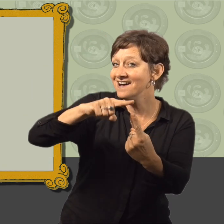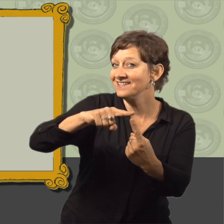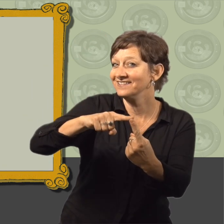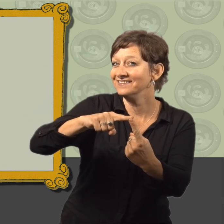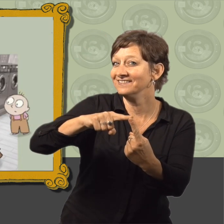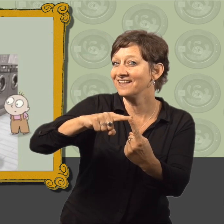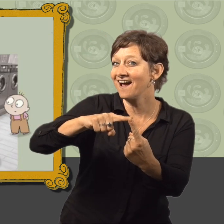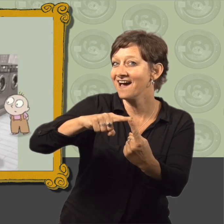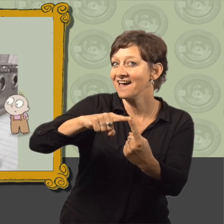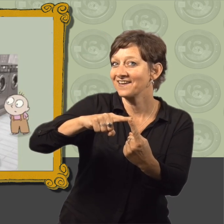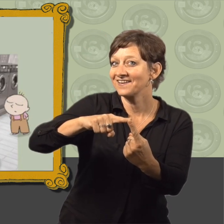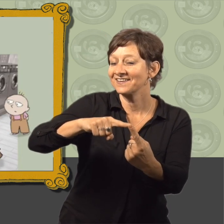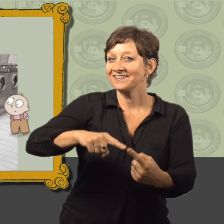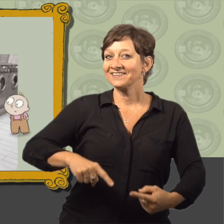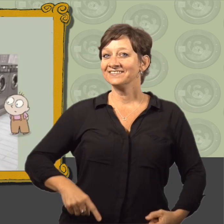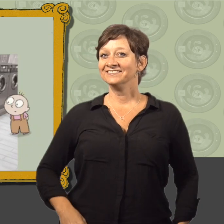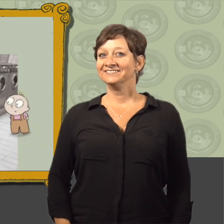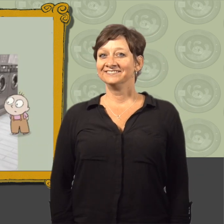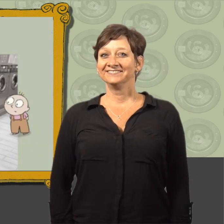Until...